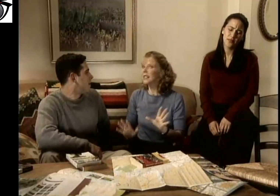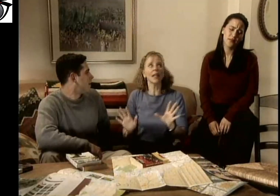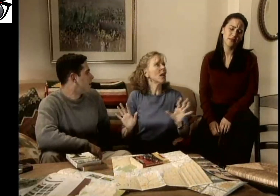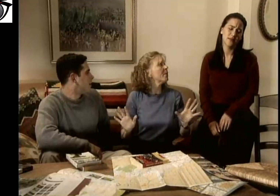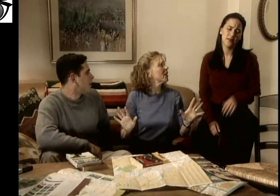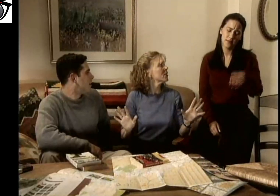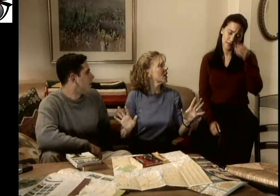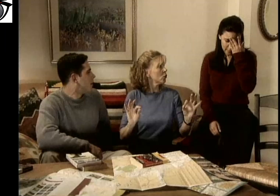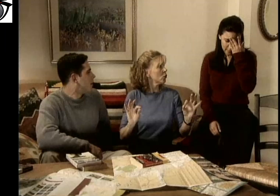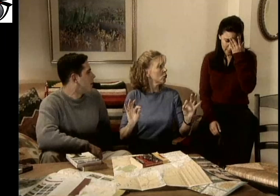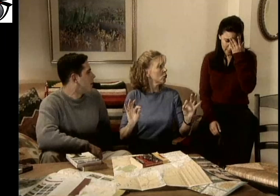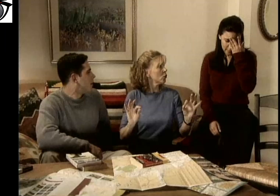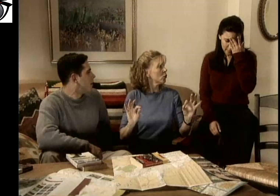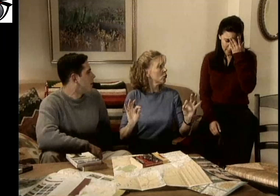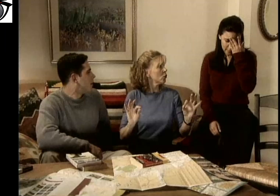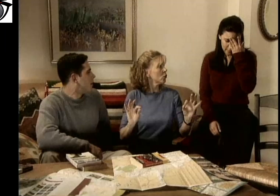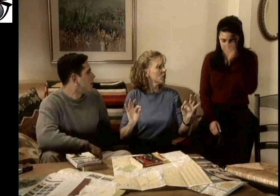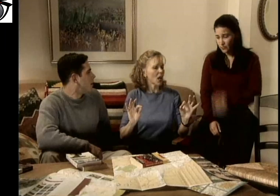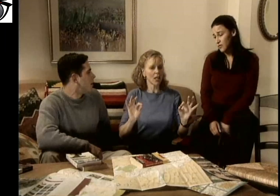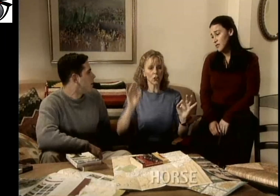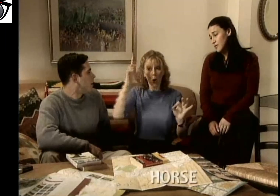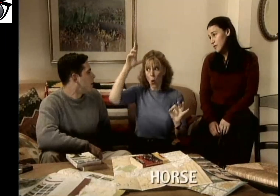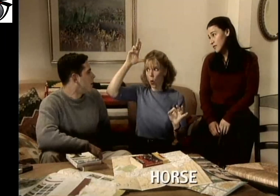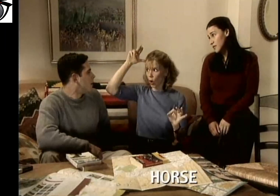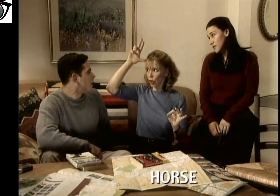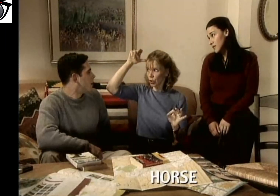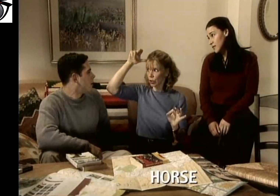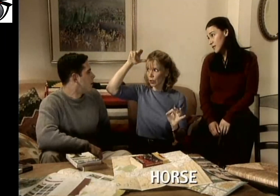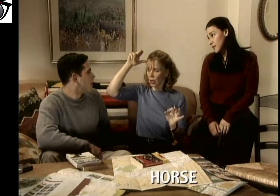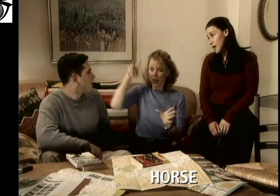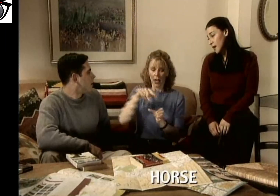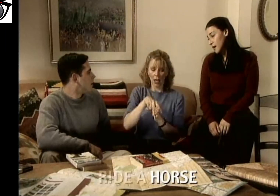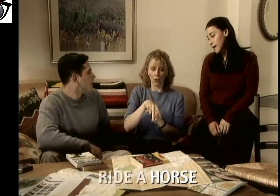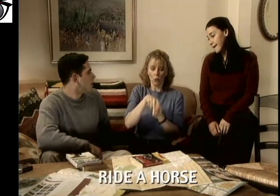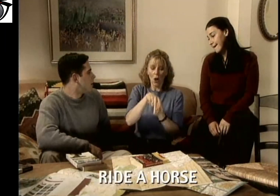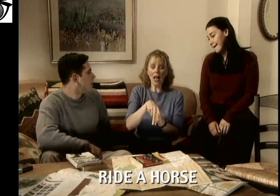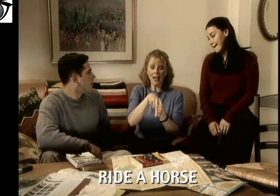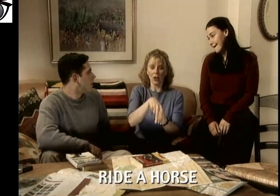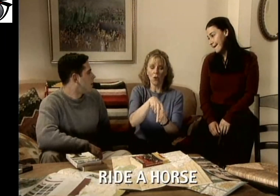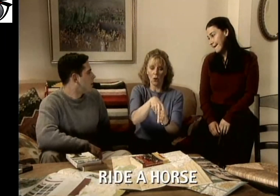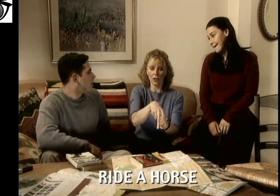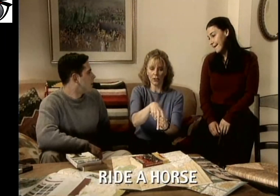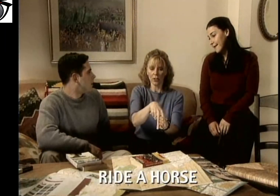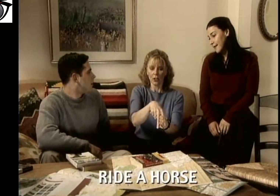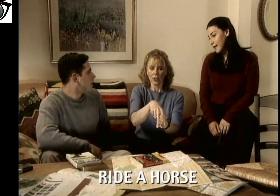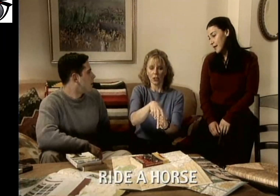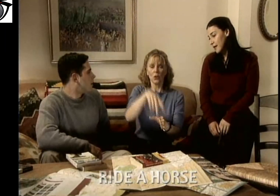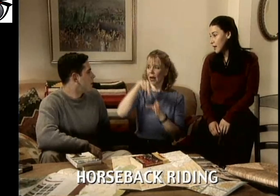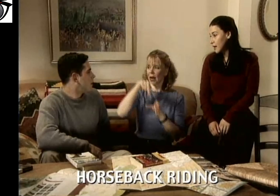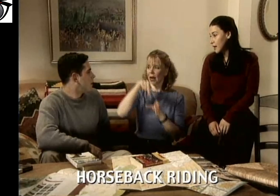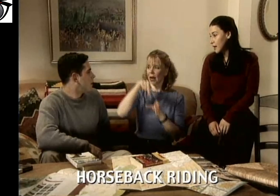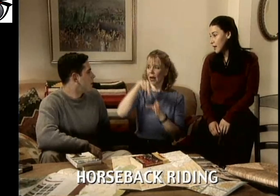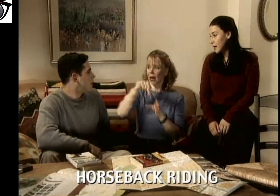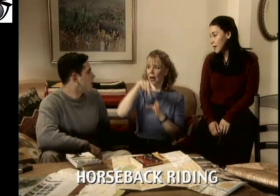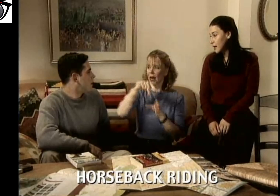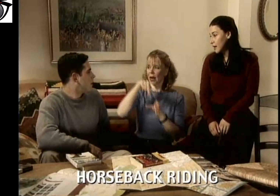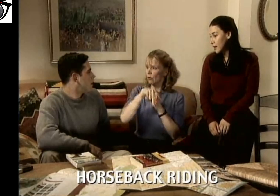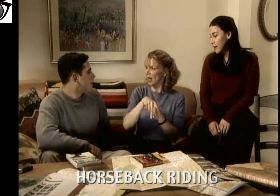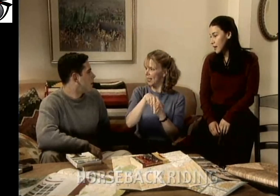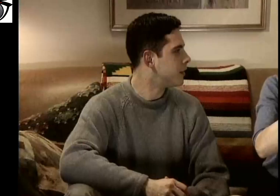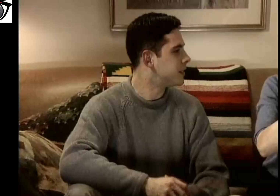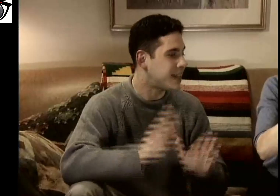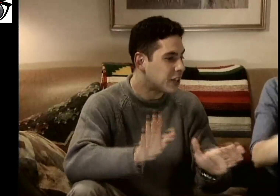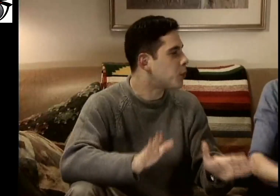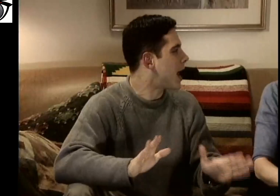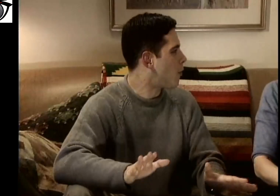now that is a compound sign made up of two signs, horse and riding a horse. So you get